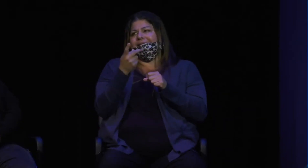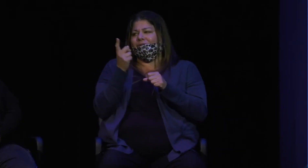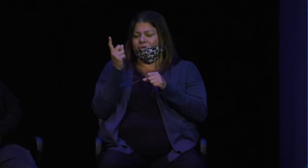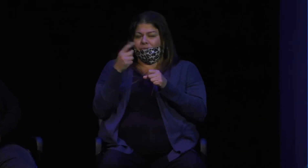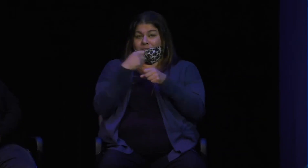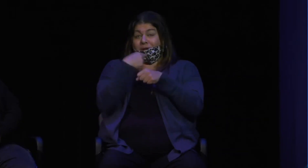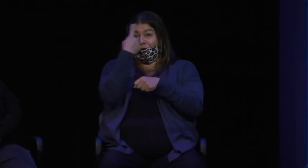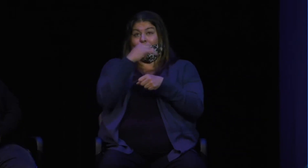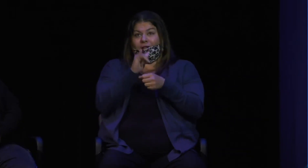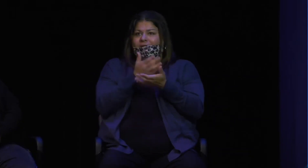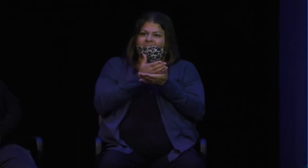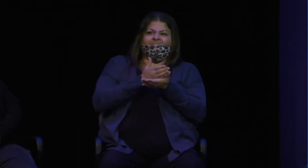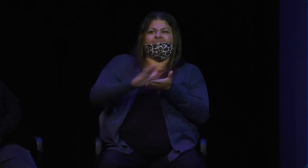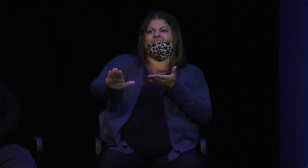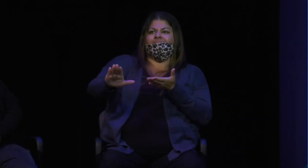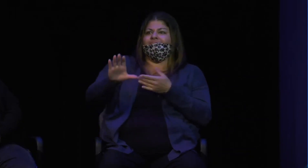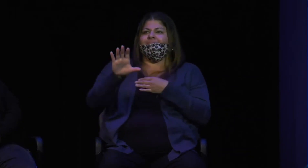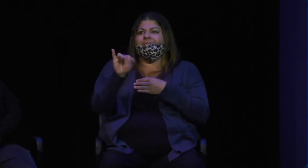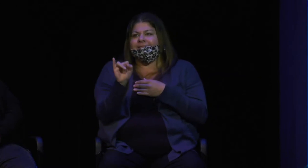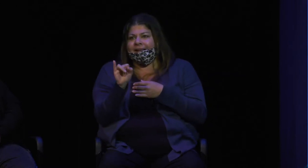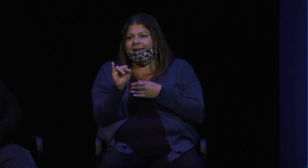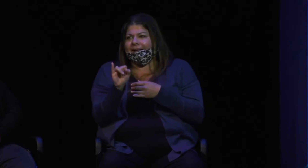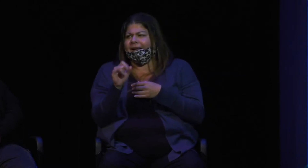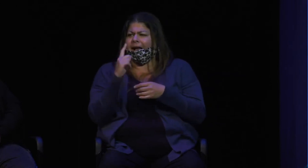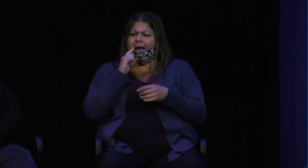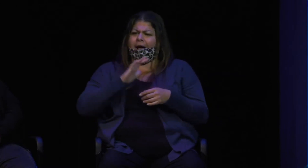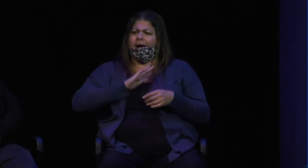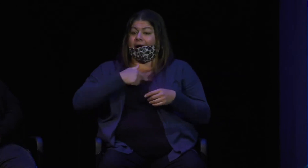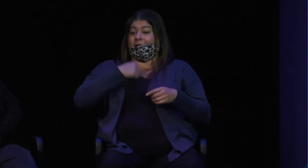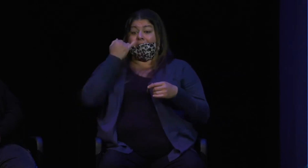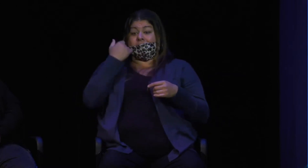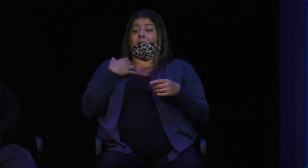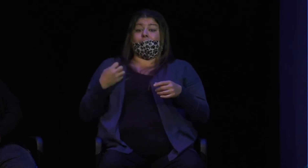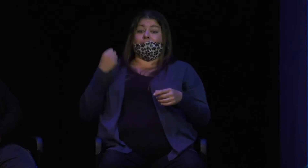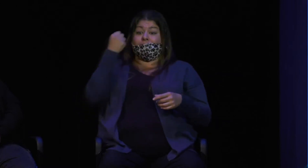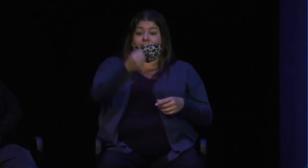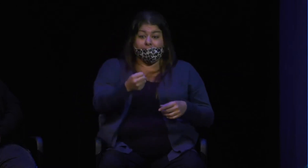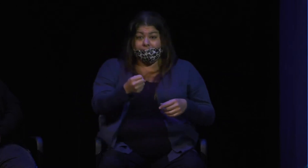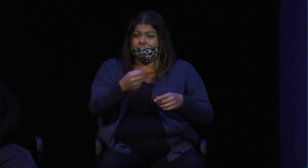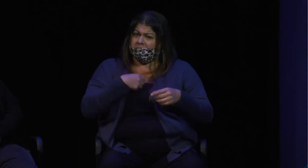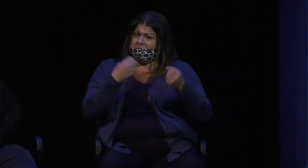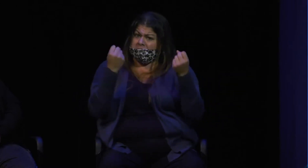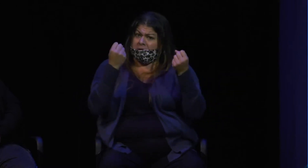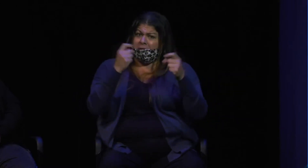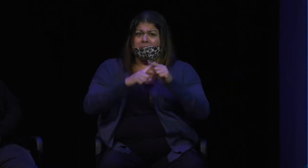He might, find himself later, but